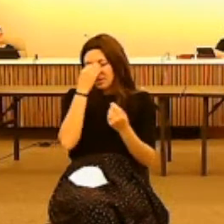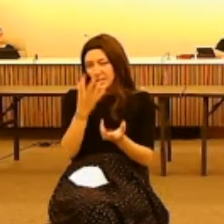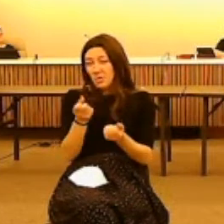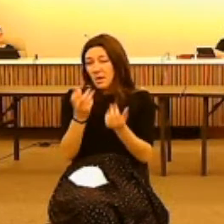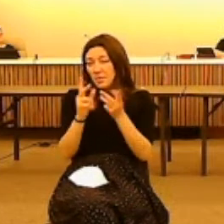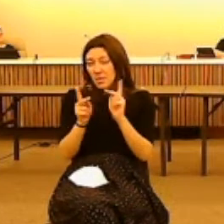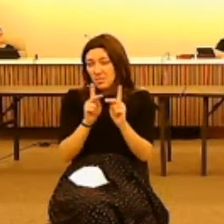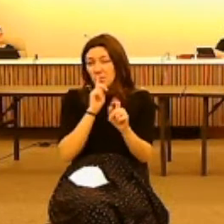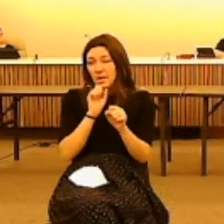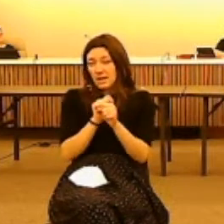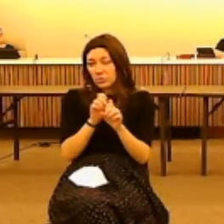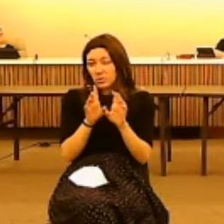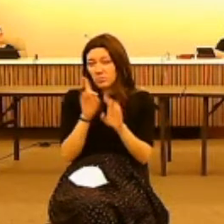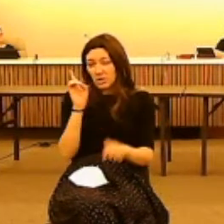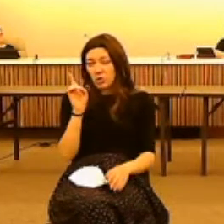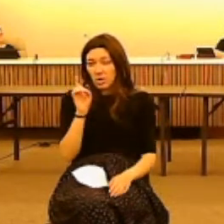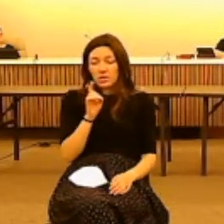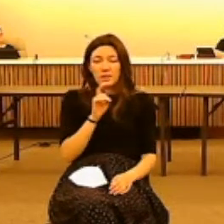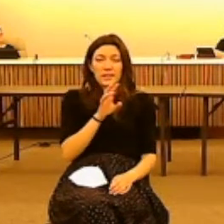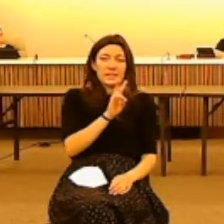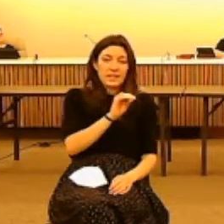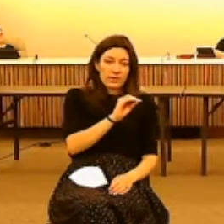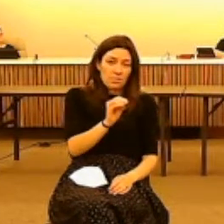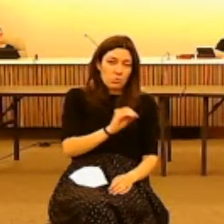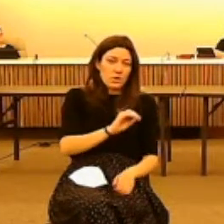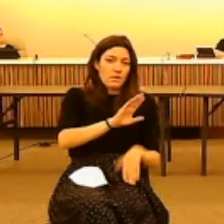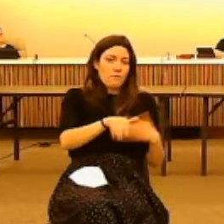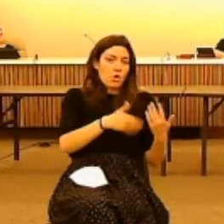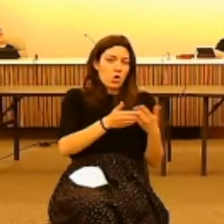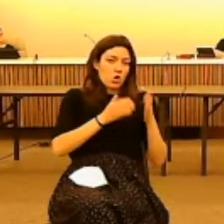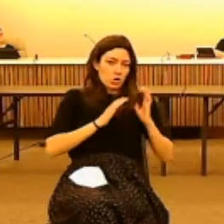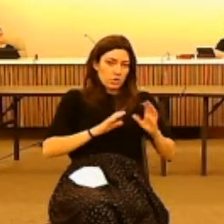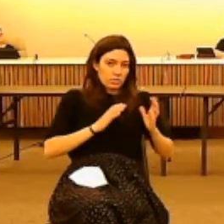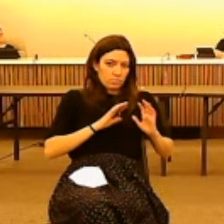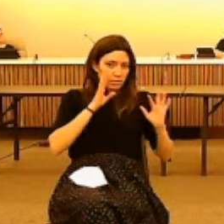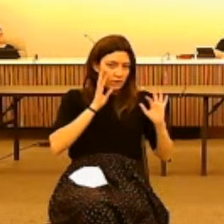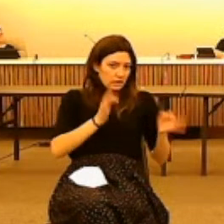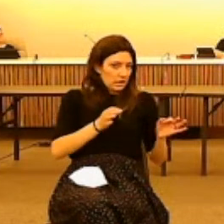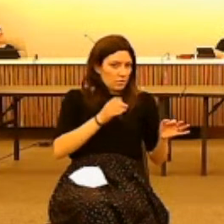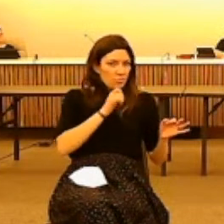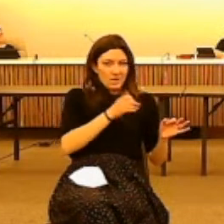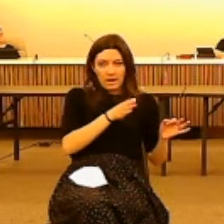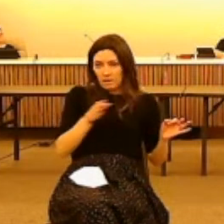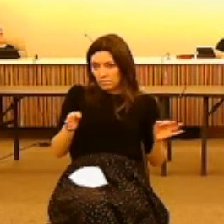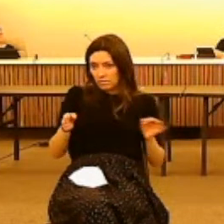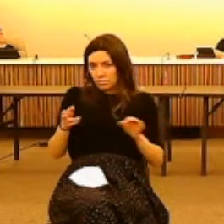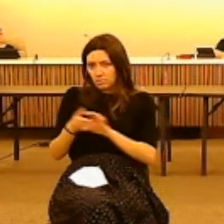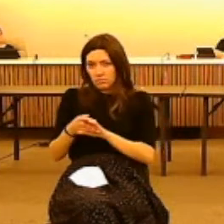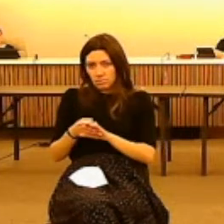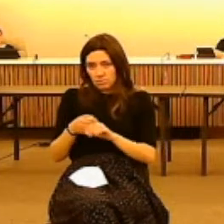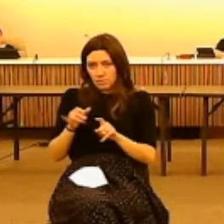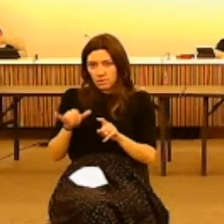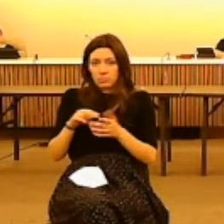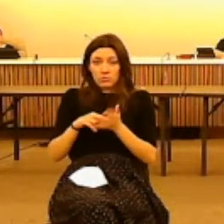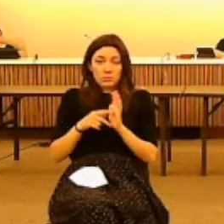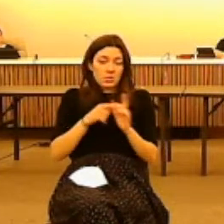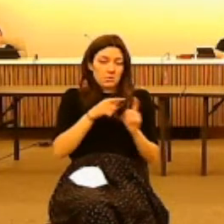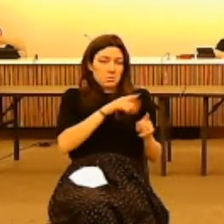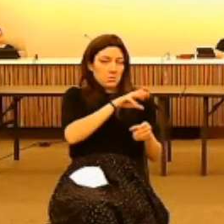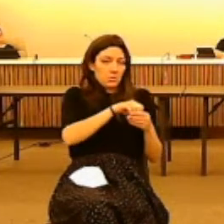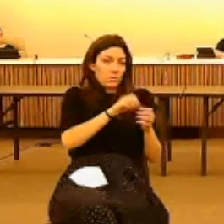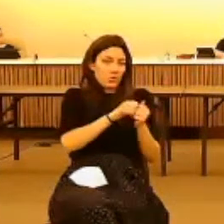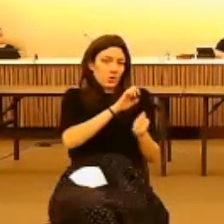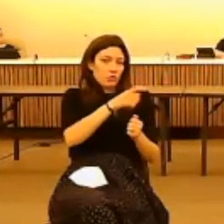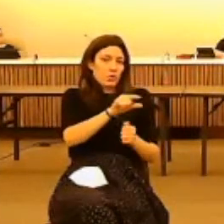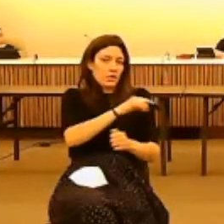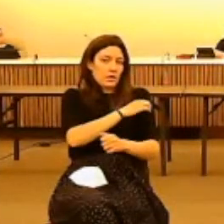actually opt out, 70% of all customers have not chosen an ESCO and therefore would be included. So even